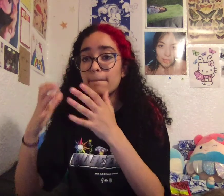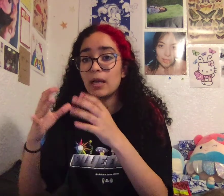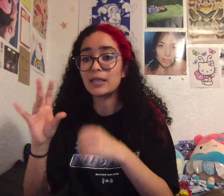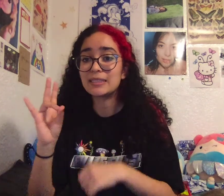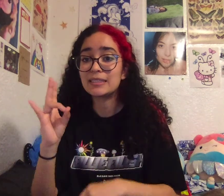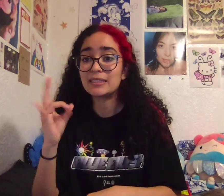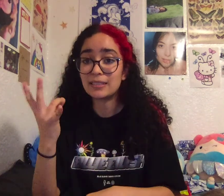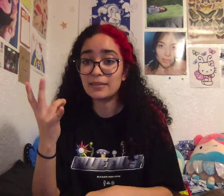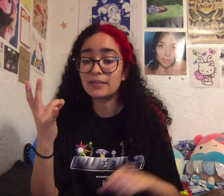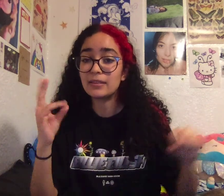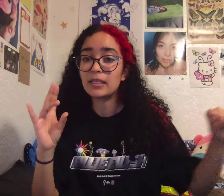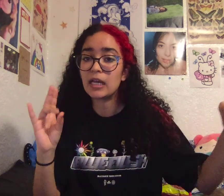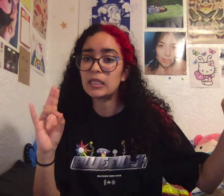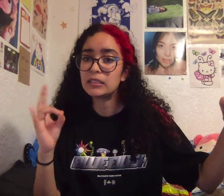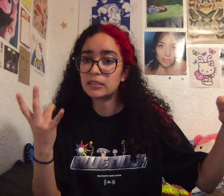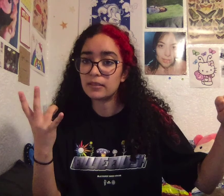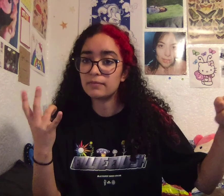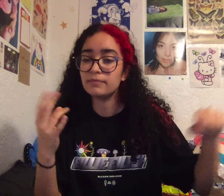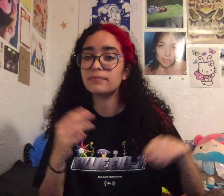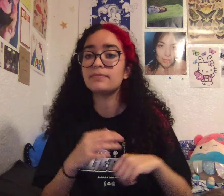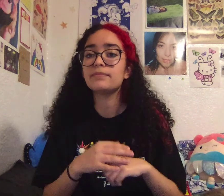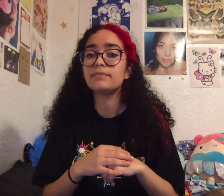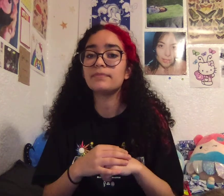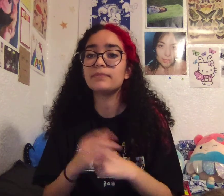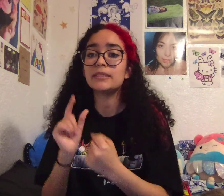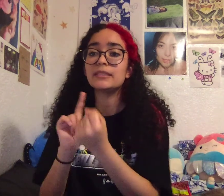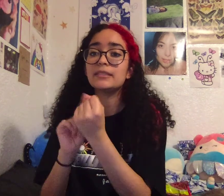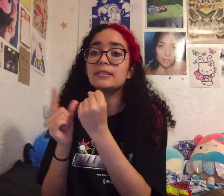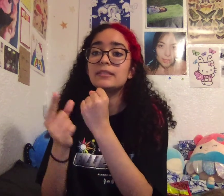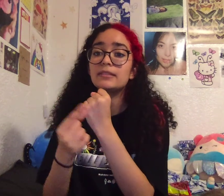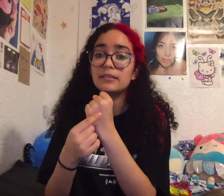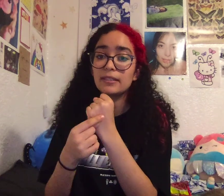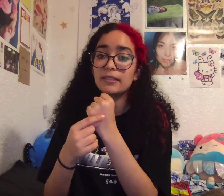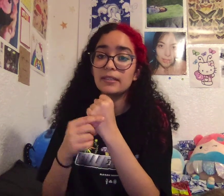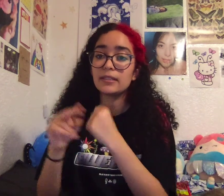Sun and is in between Saturn and Neptune.